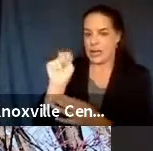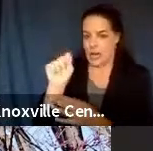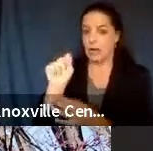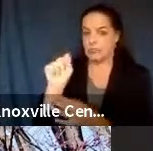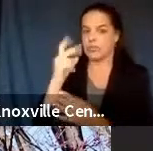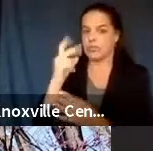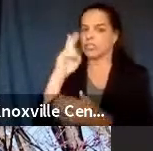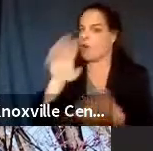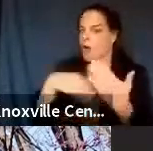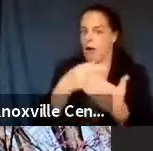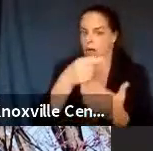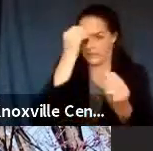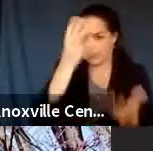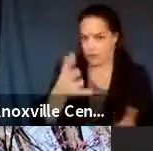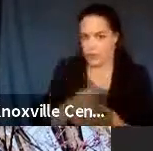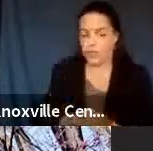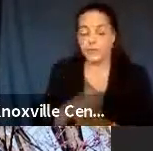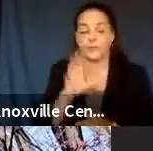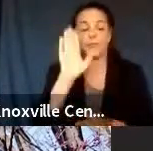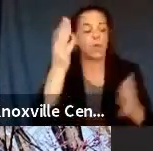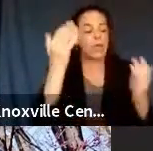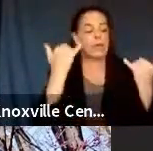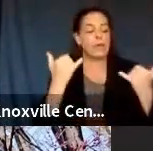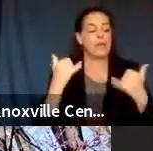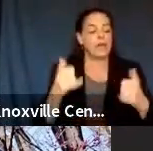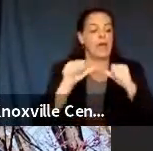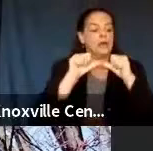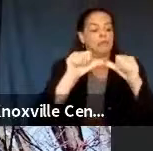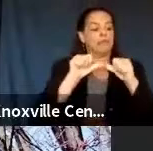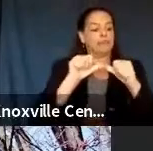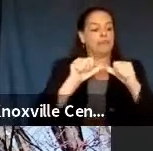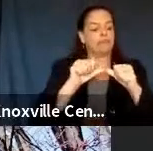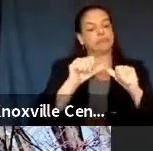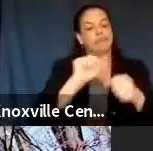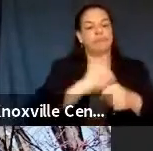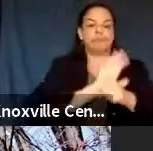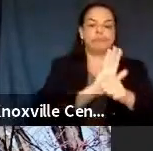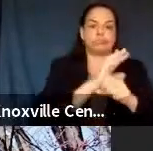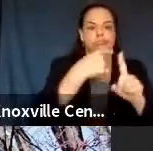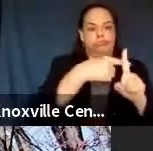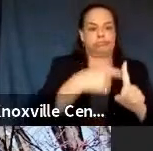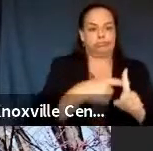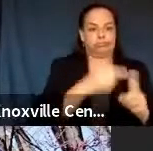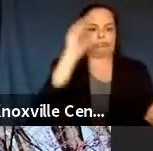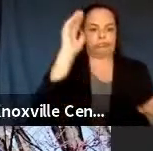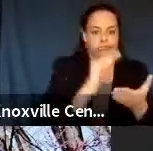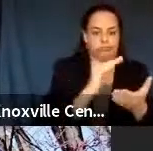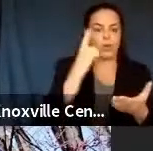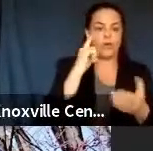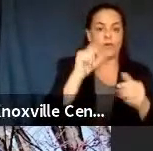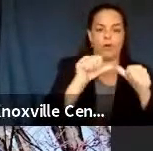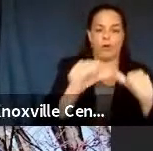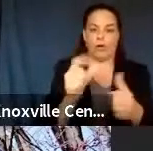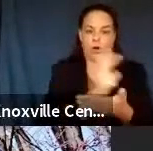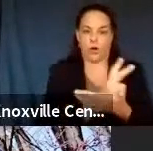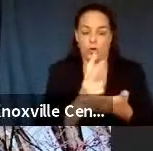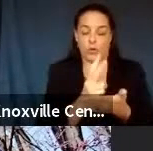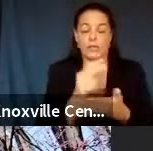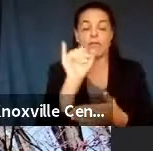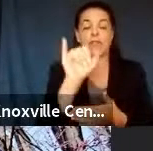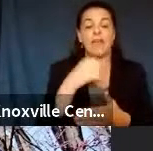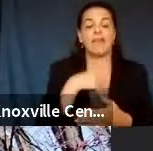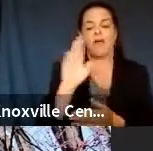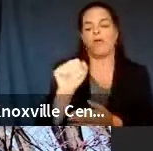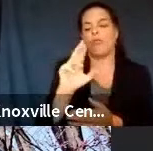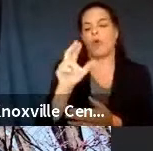Moving to the first benchmark, sustained reduction or stability in new cases for 14 days. To illustrate this benchmark, we have a bar graph